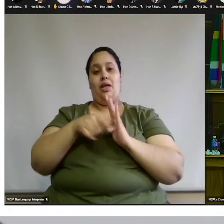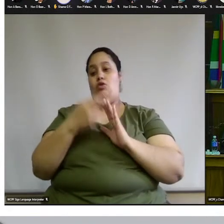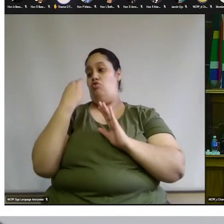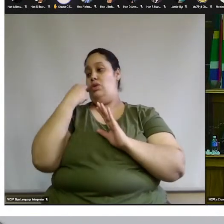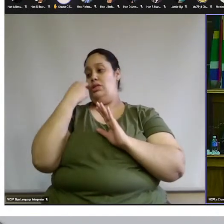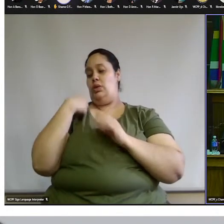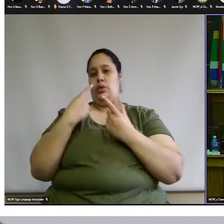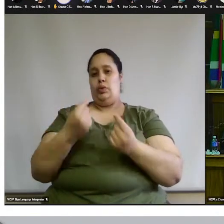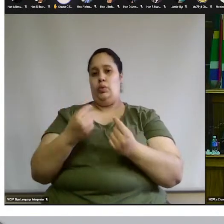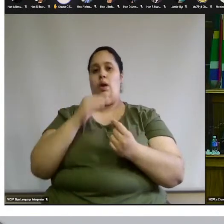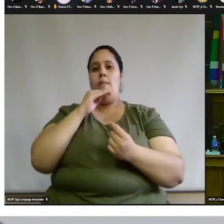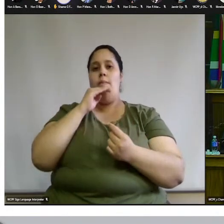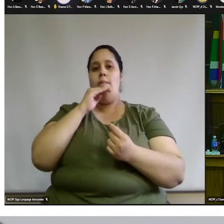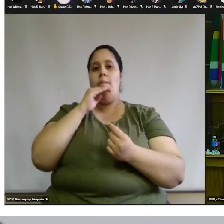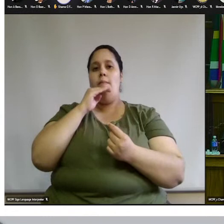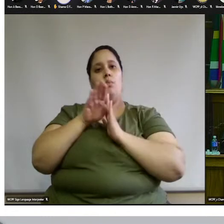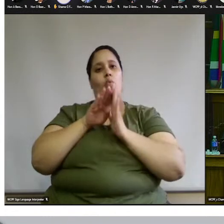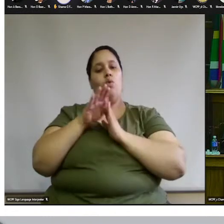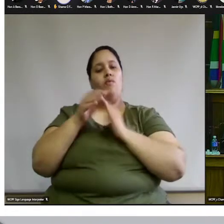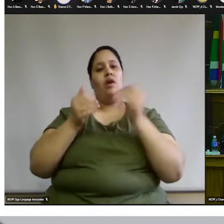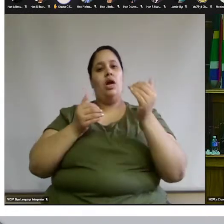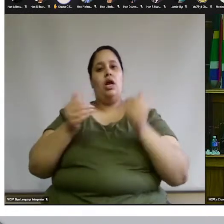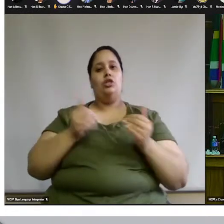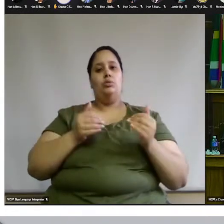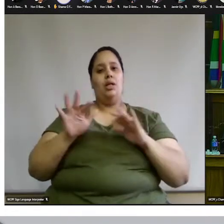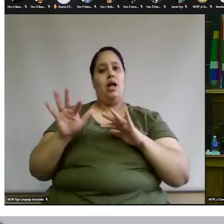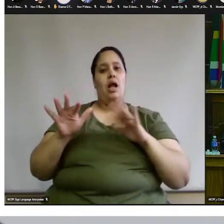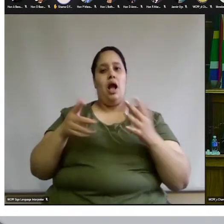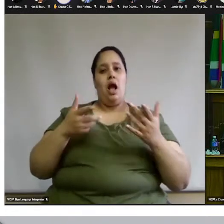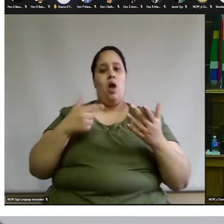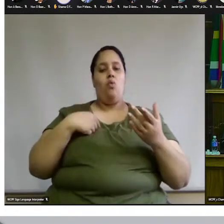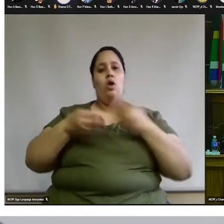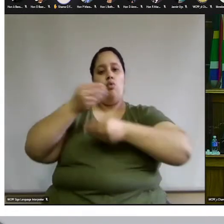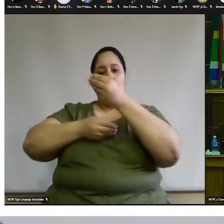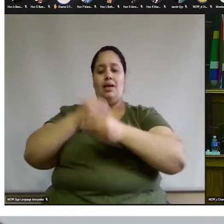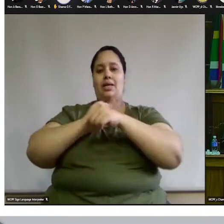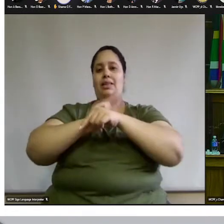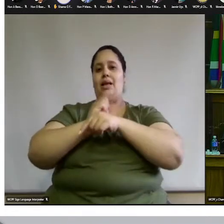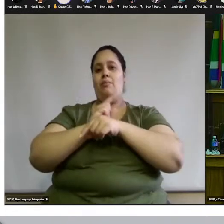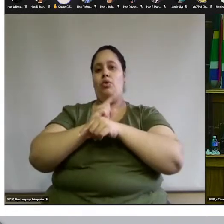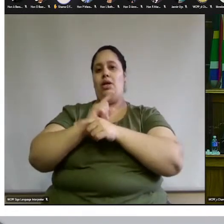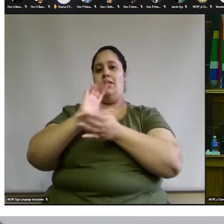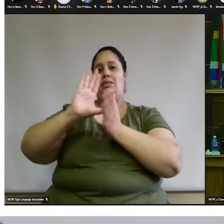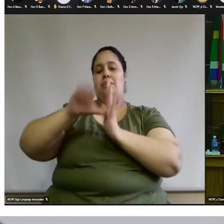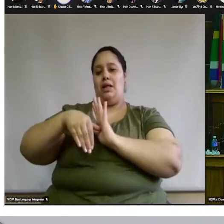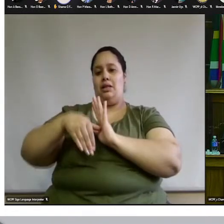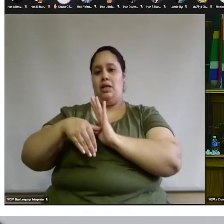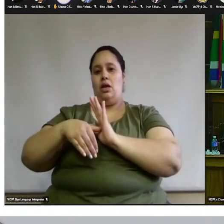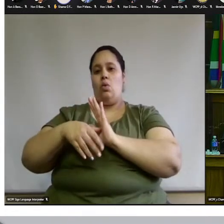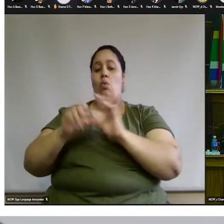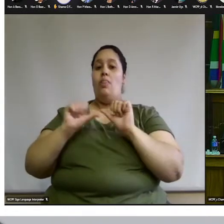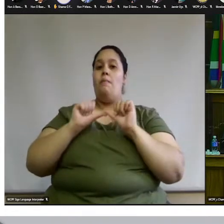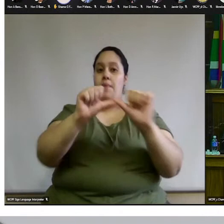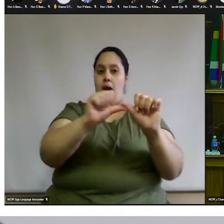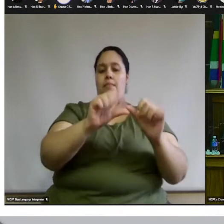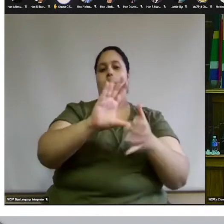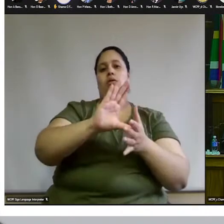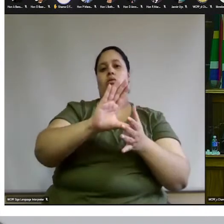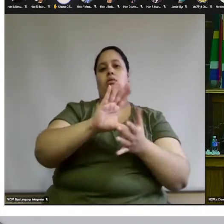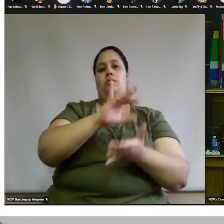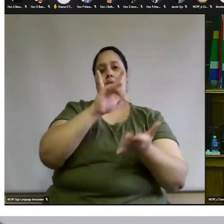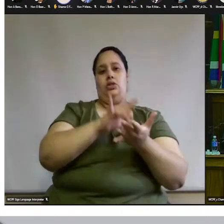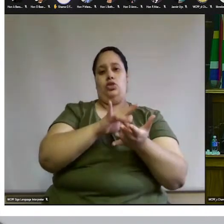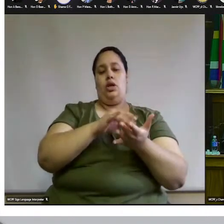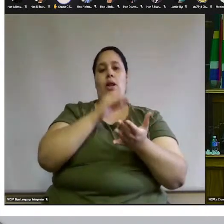we improved the arrangement by replacing the temporary disability desk post with a permanent one. And in that way, we